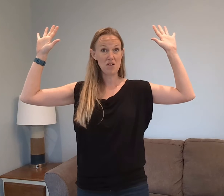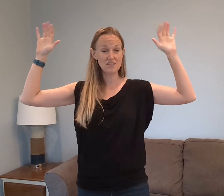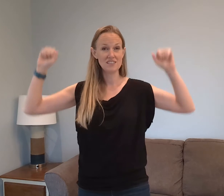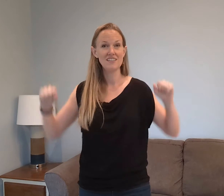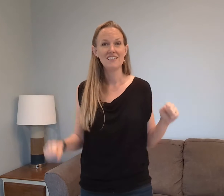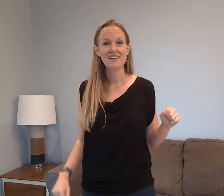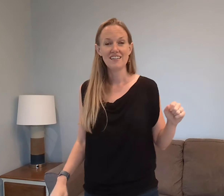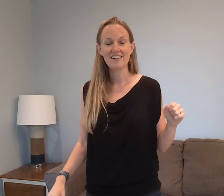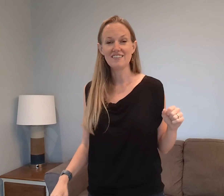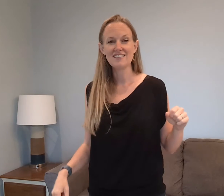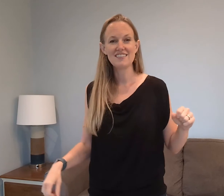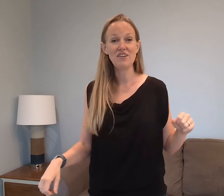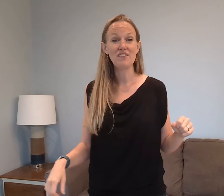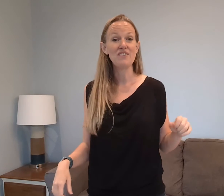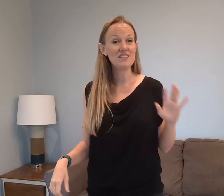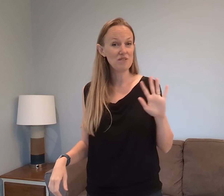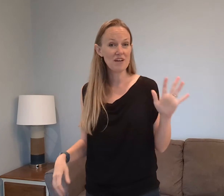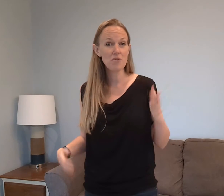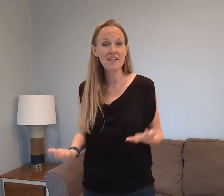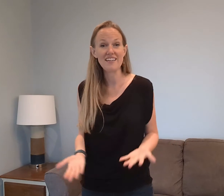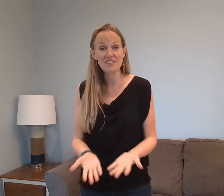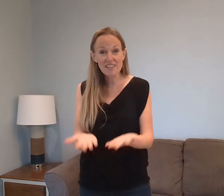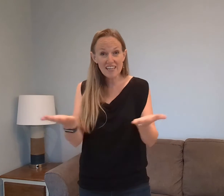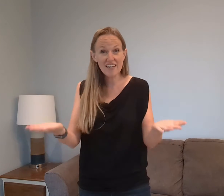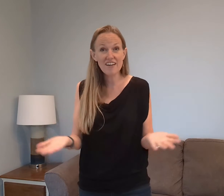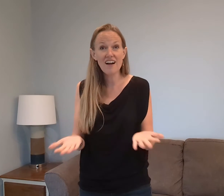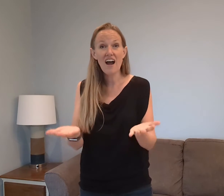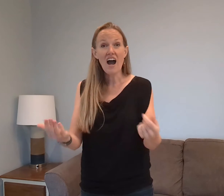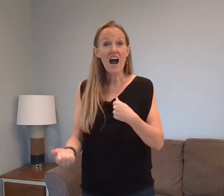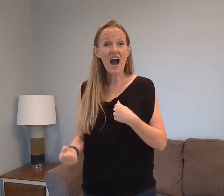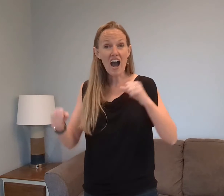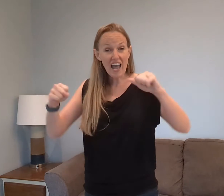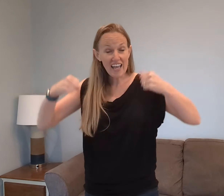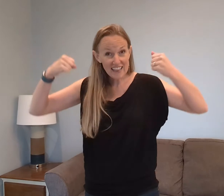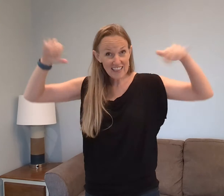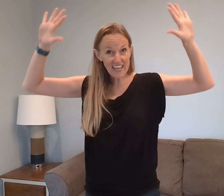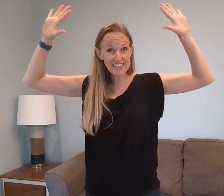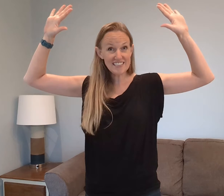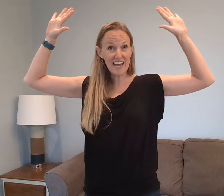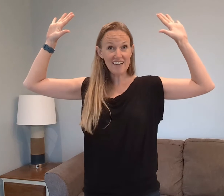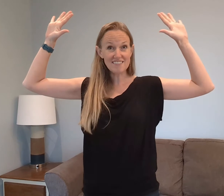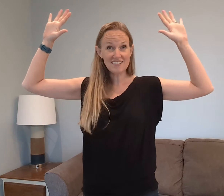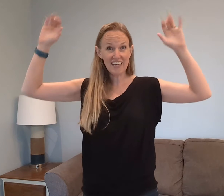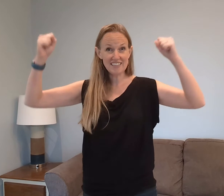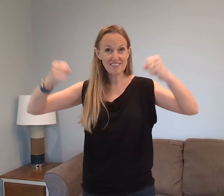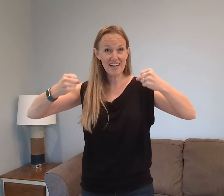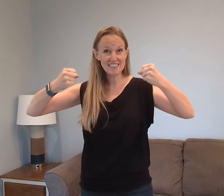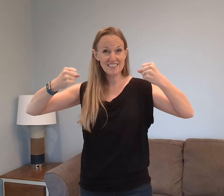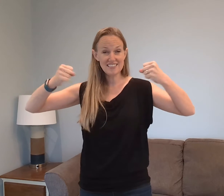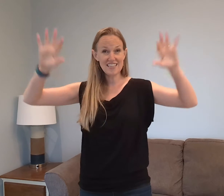out, so you can do it whatever way you like. So here I lay it down. Okay, so S's, and